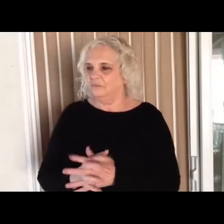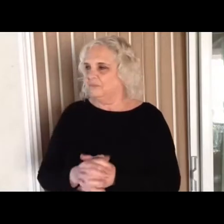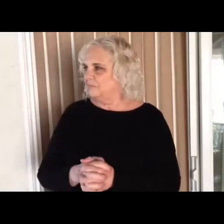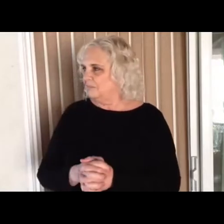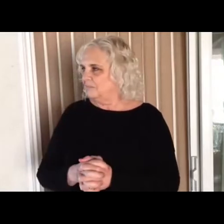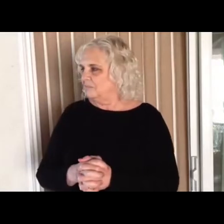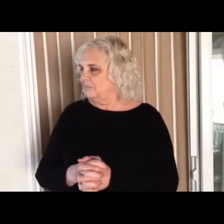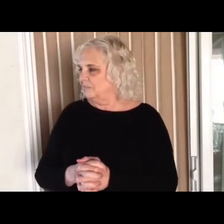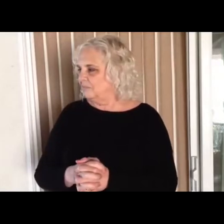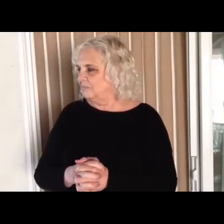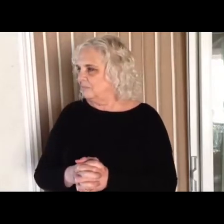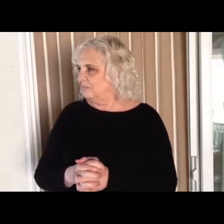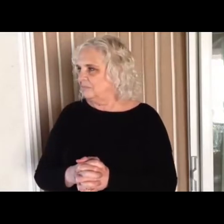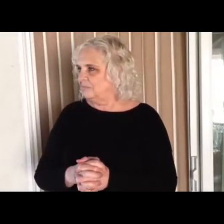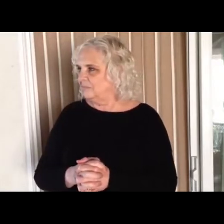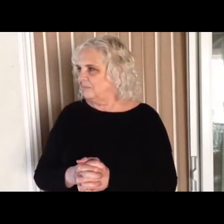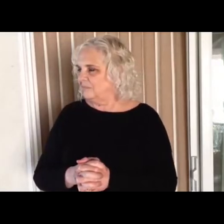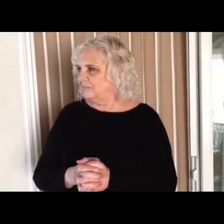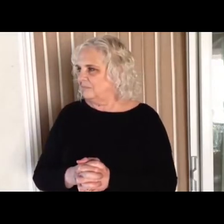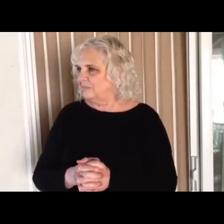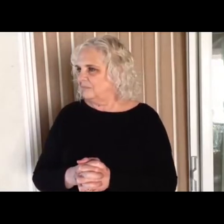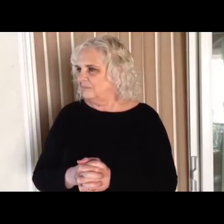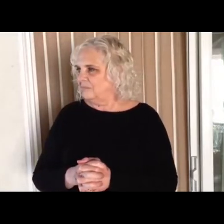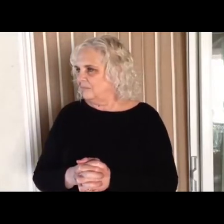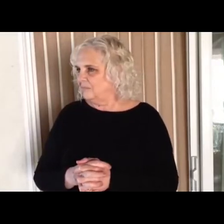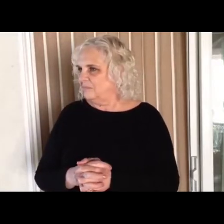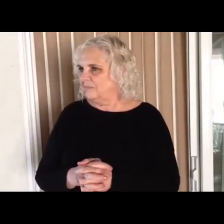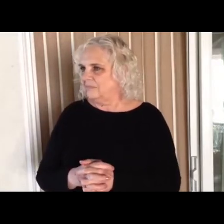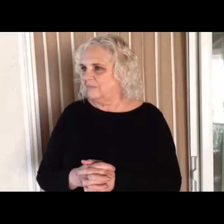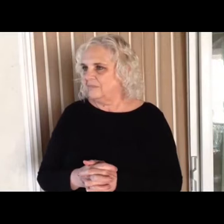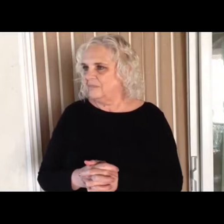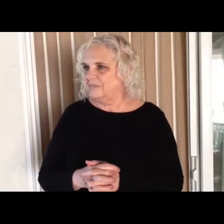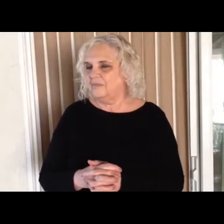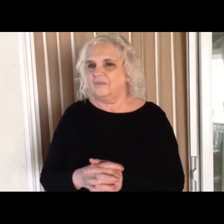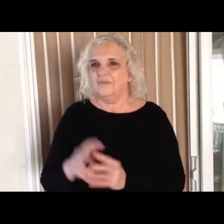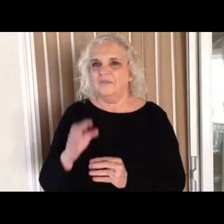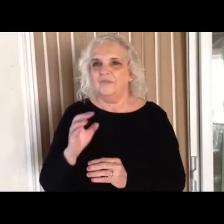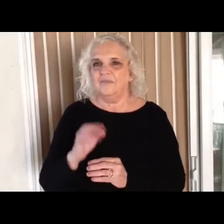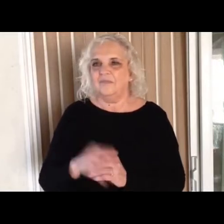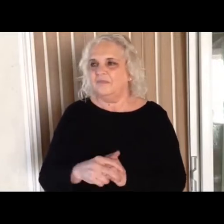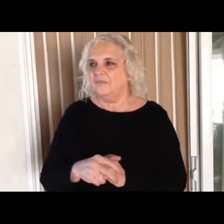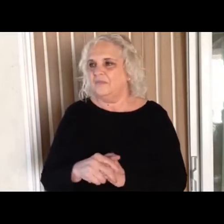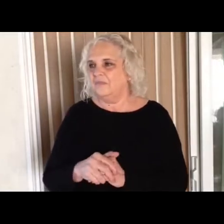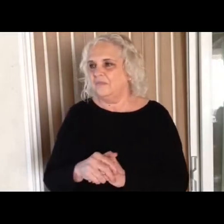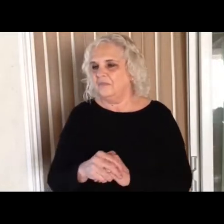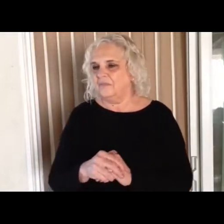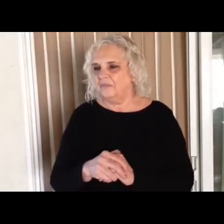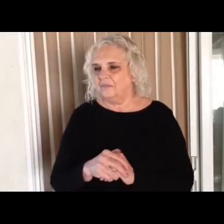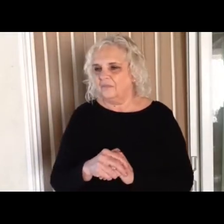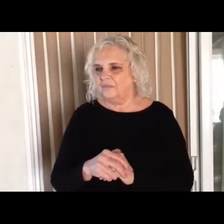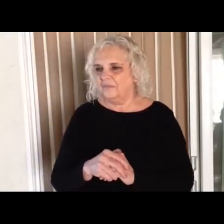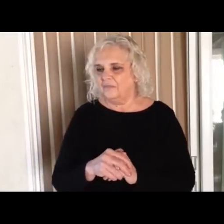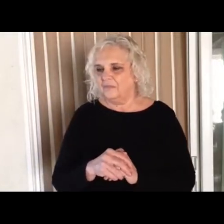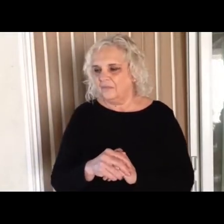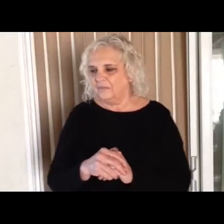Deb Casper. Deb Casper, she's a Matthews. She probably wants to say something. Are these the people on the list?